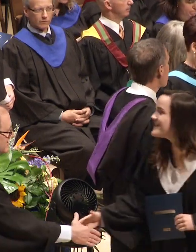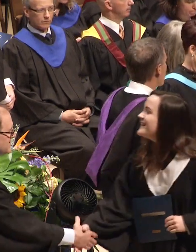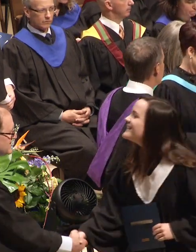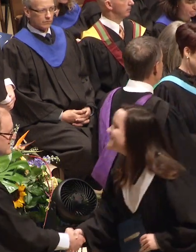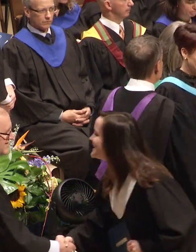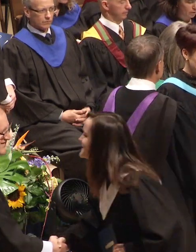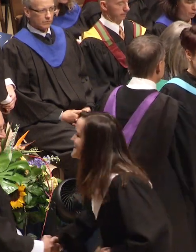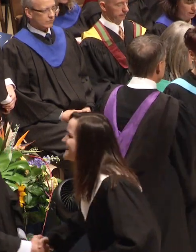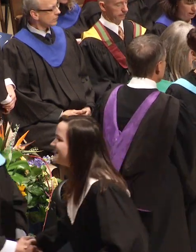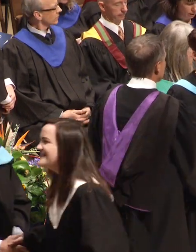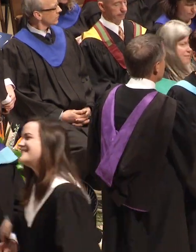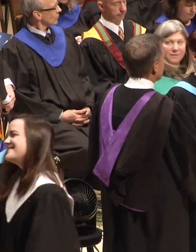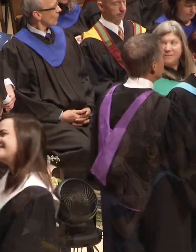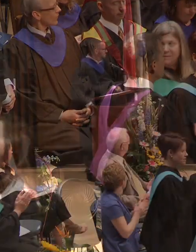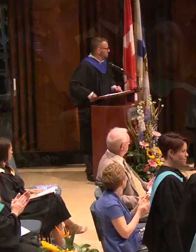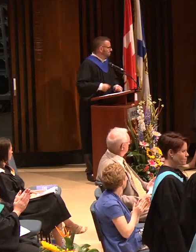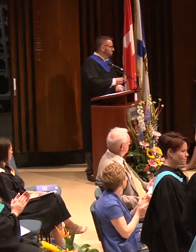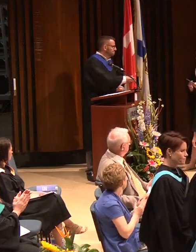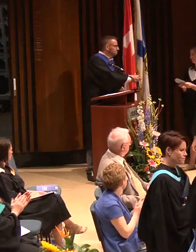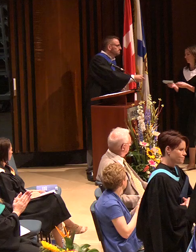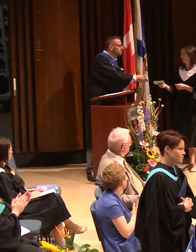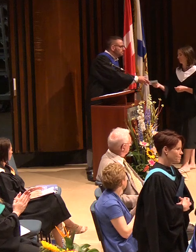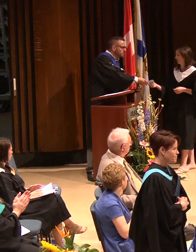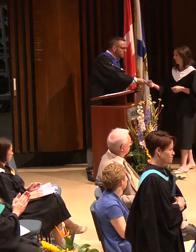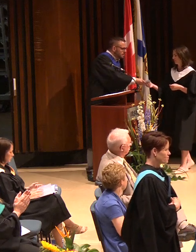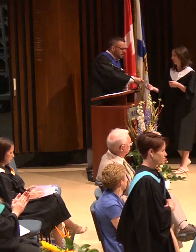Stacy Surratt.